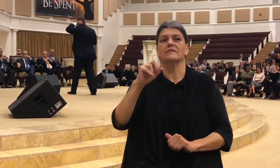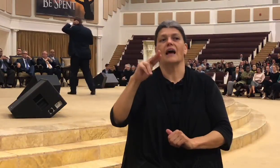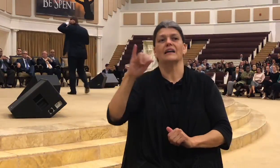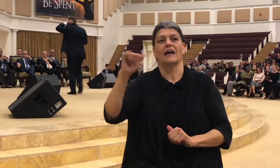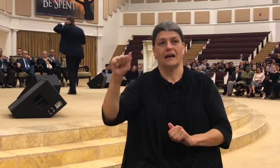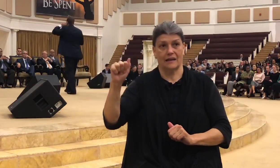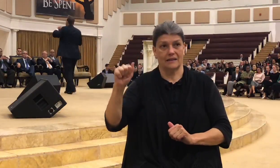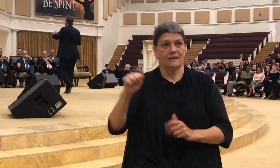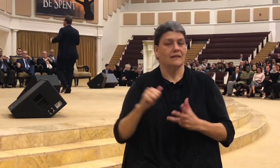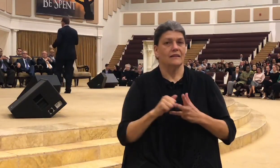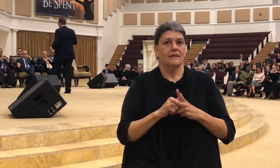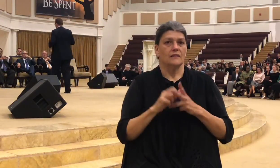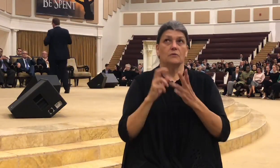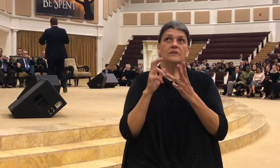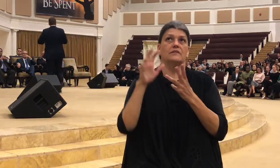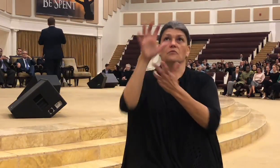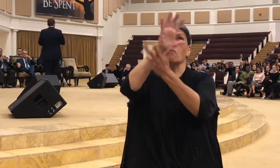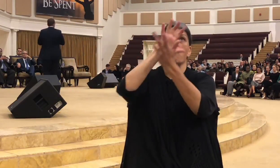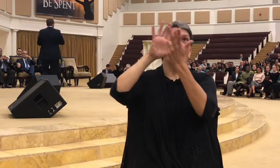place.